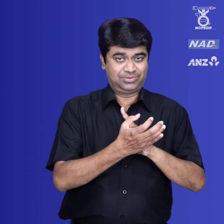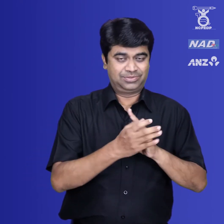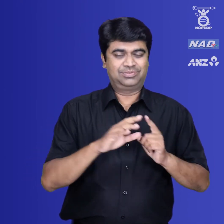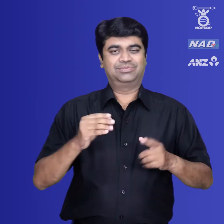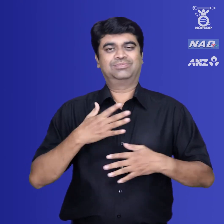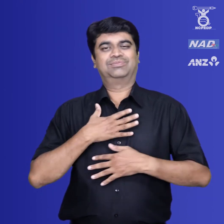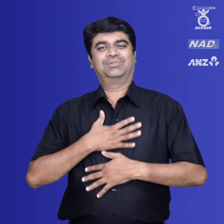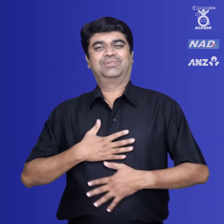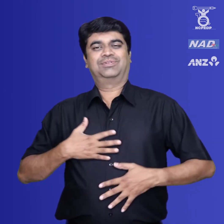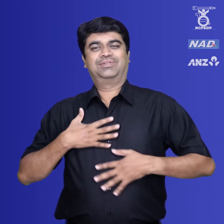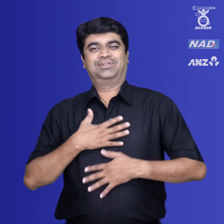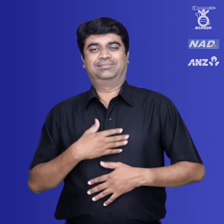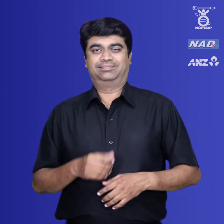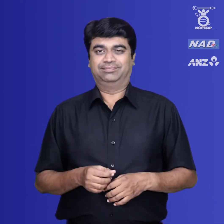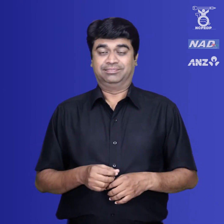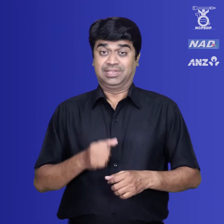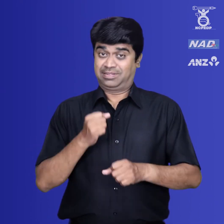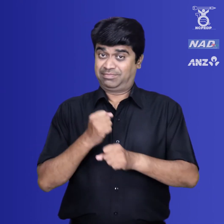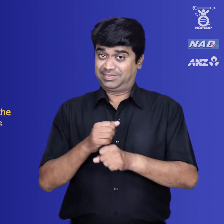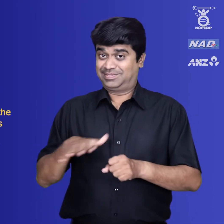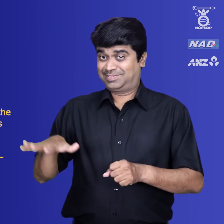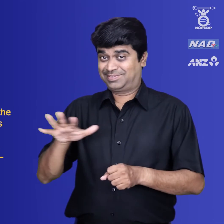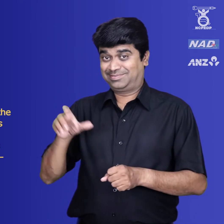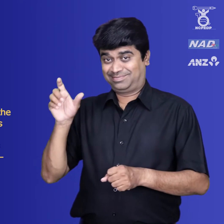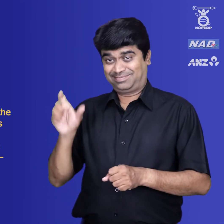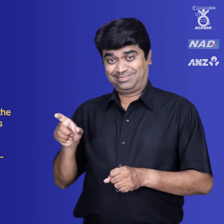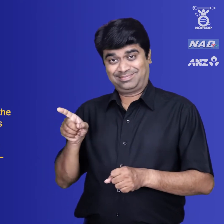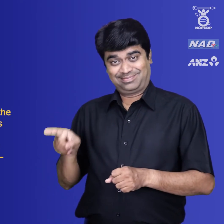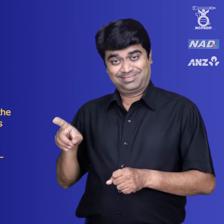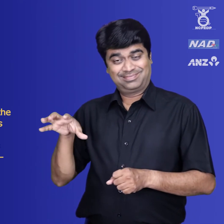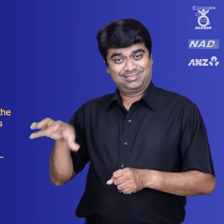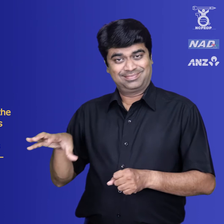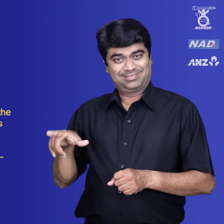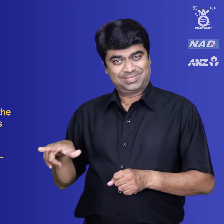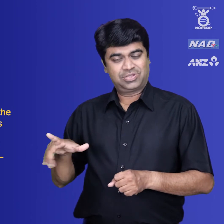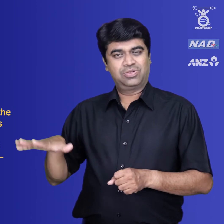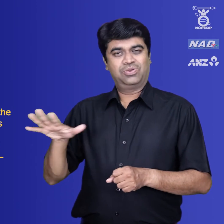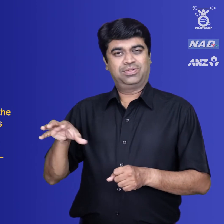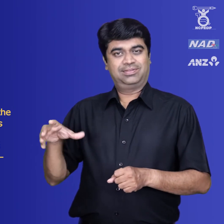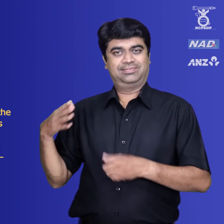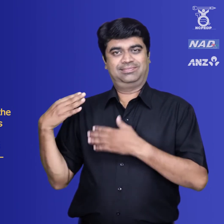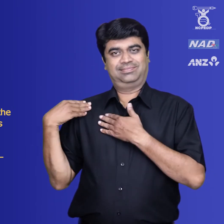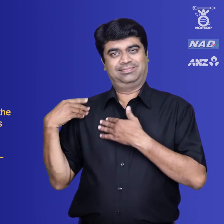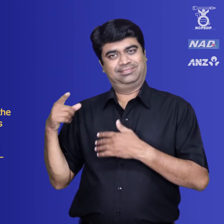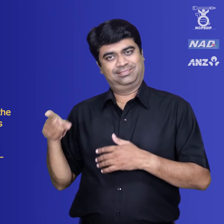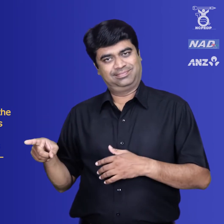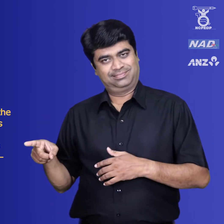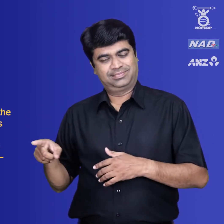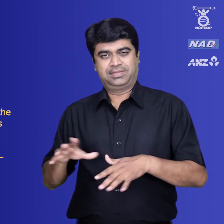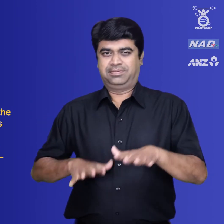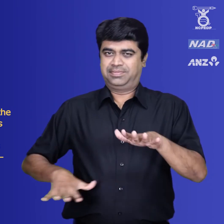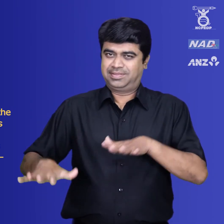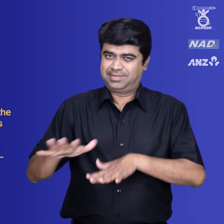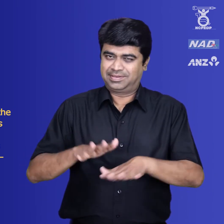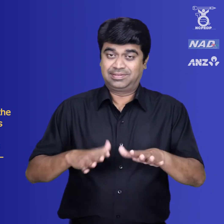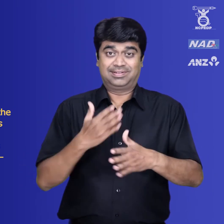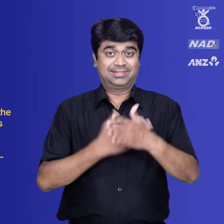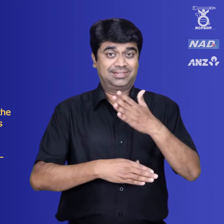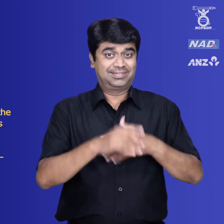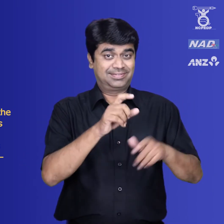Culture and Recreation. The appropriate government and the local authorities shall take measures to promote